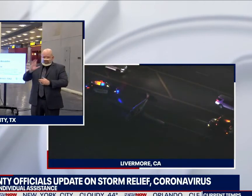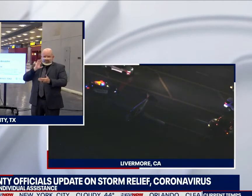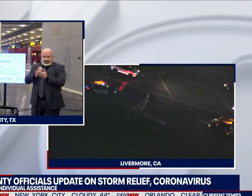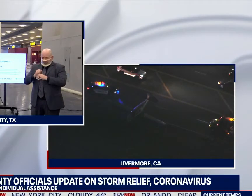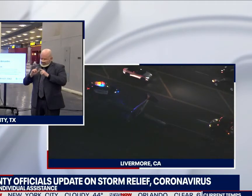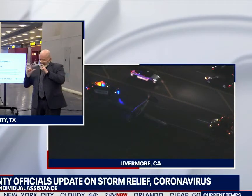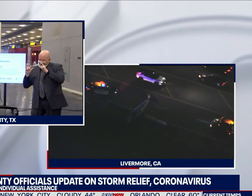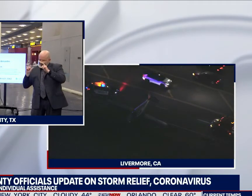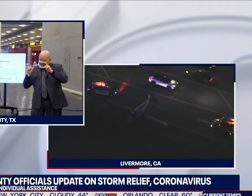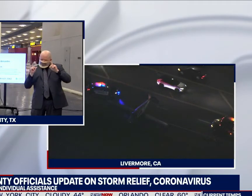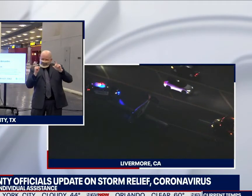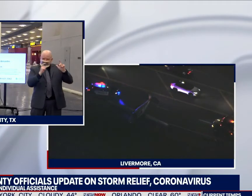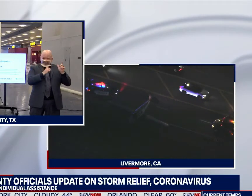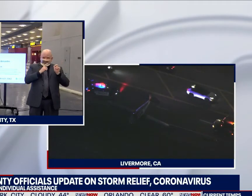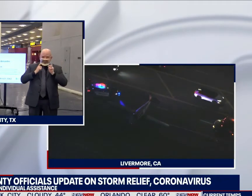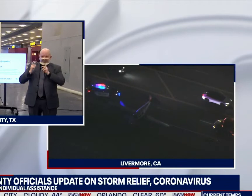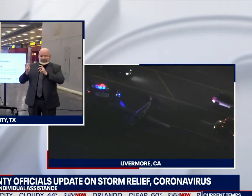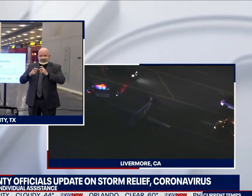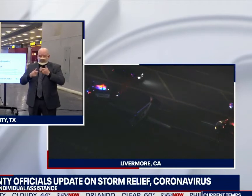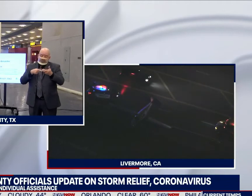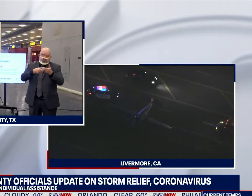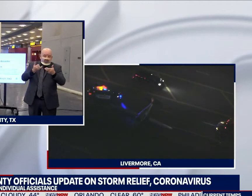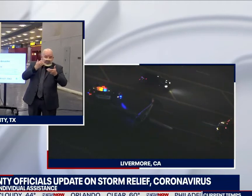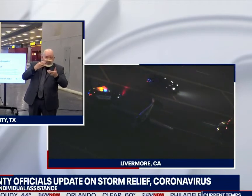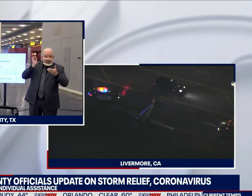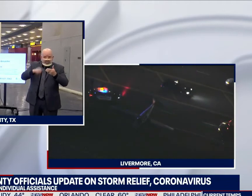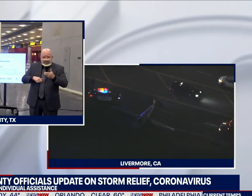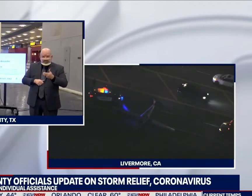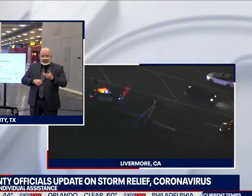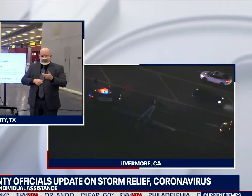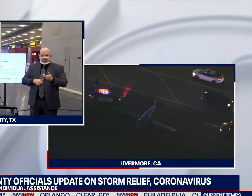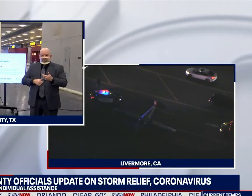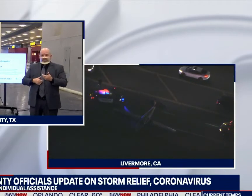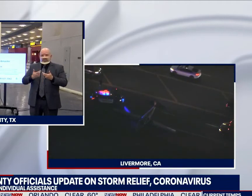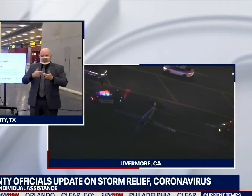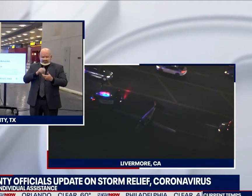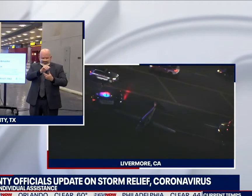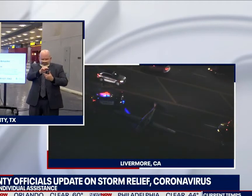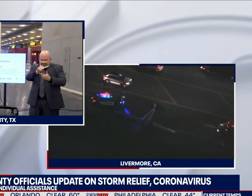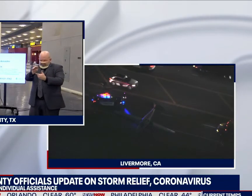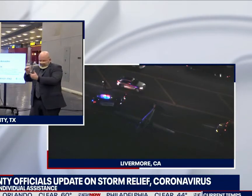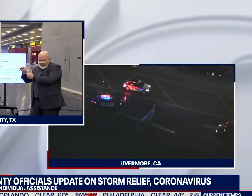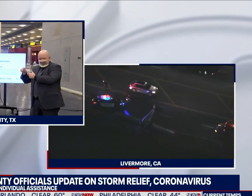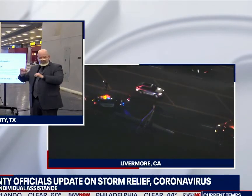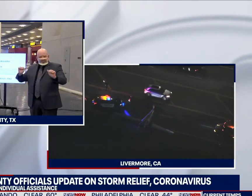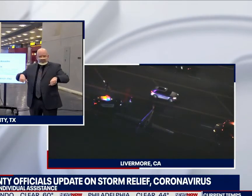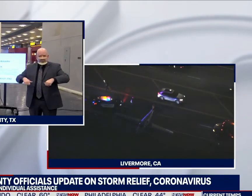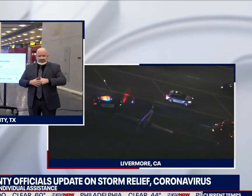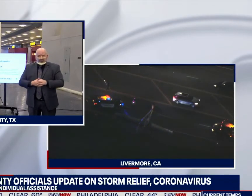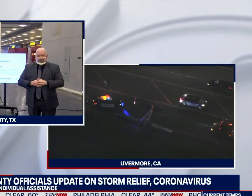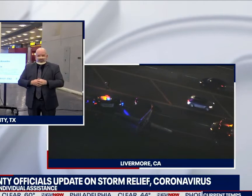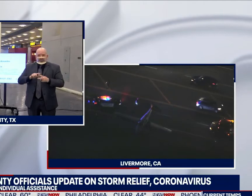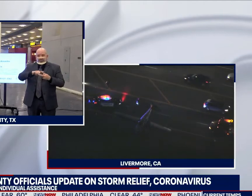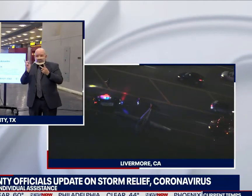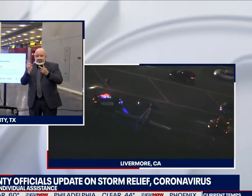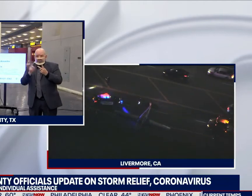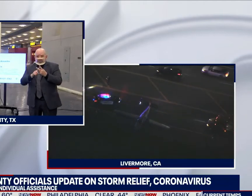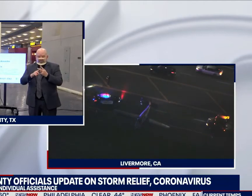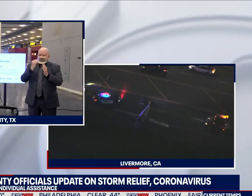with your phone, and you can upload these things to their website. Okay. Step two, make a list of damaged and lost